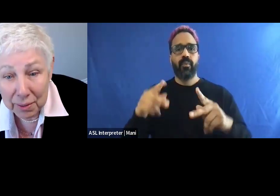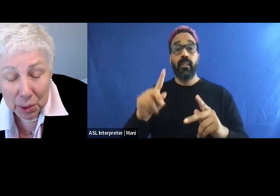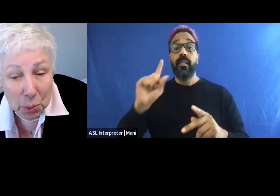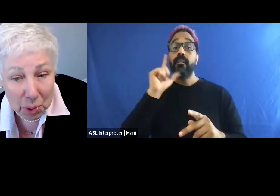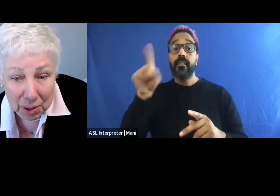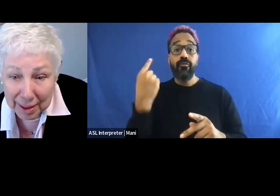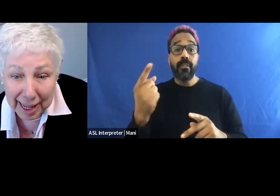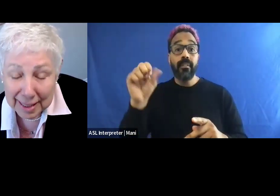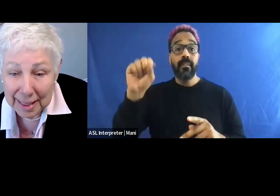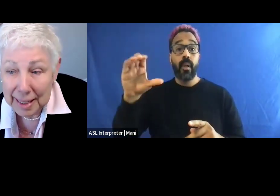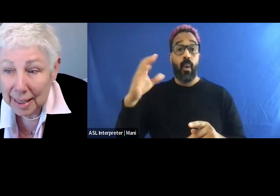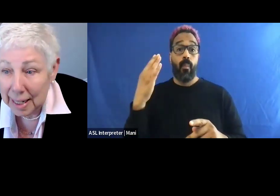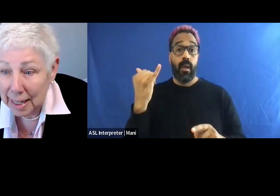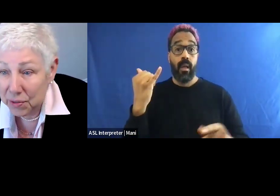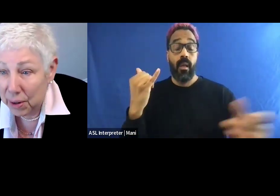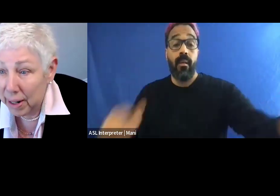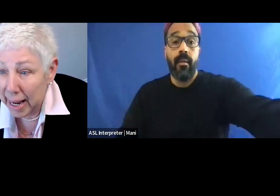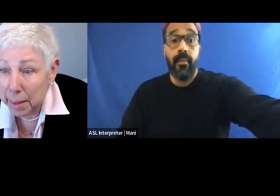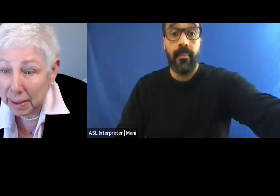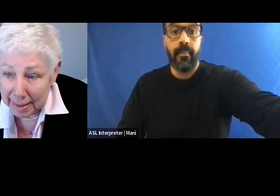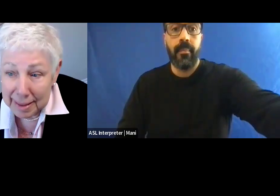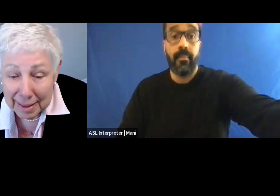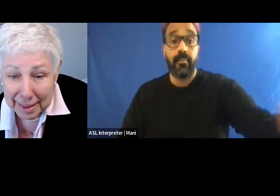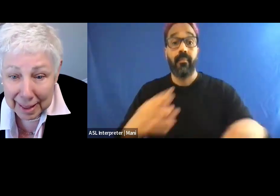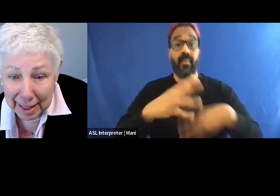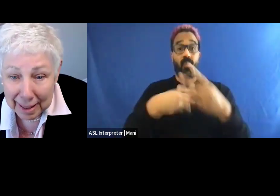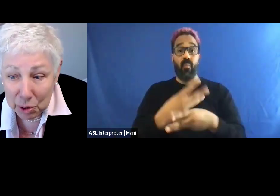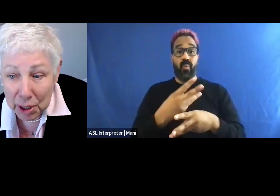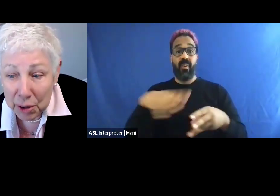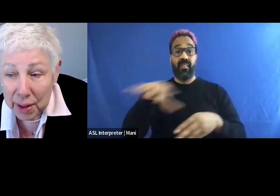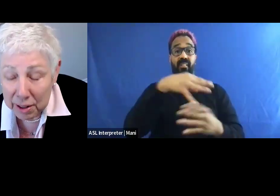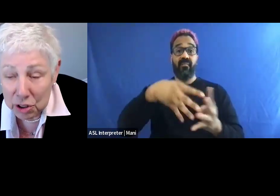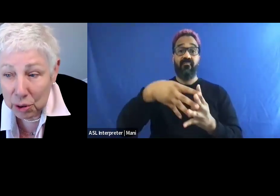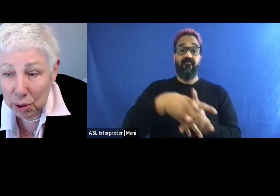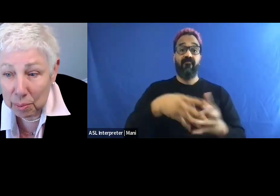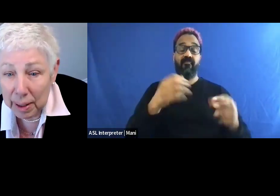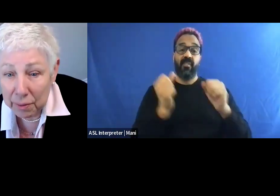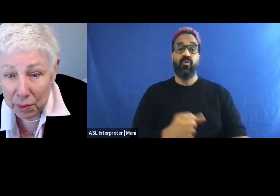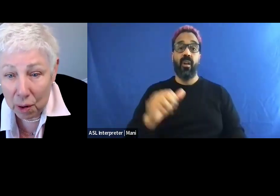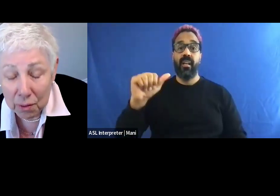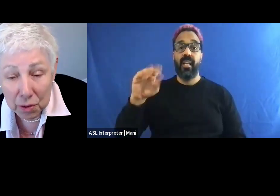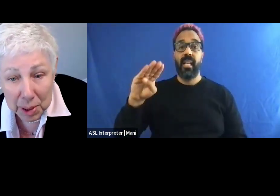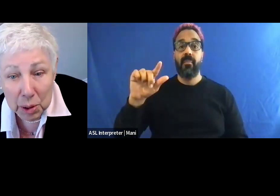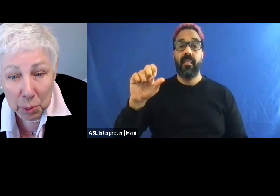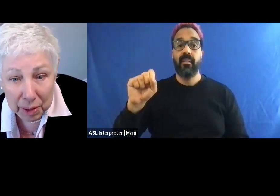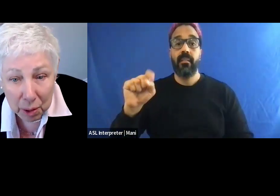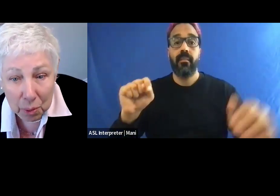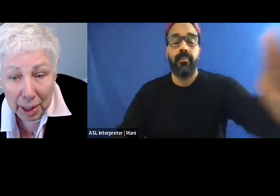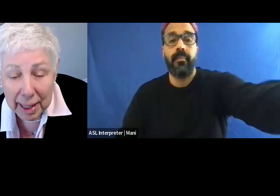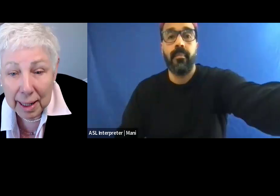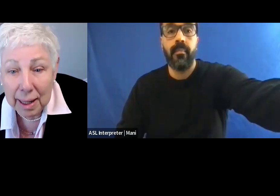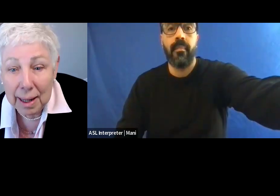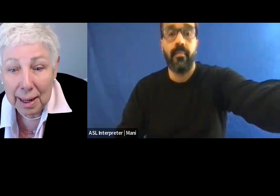we live in a world that is very ableist. And you'll hear that term if you aren't familiar with